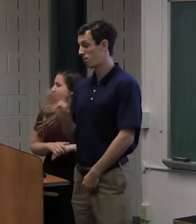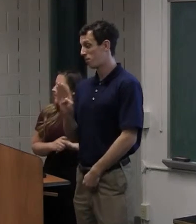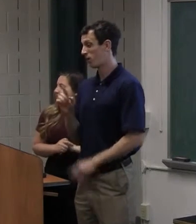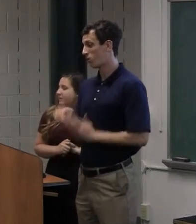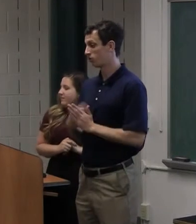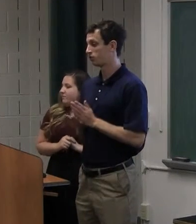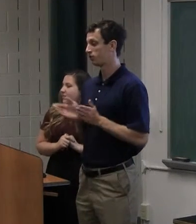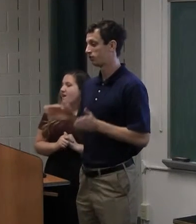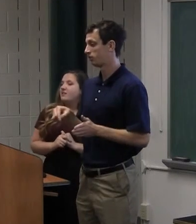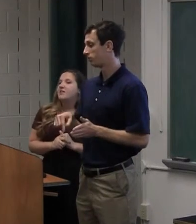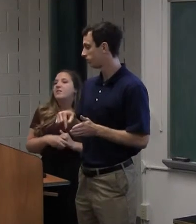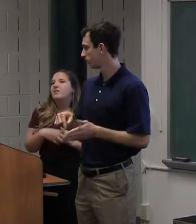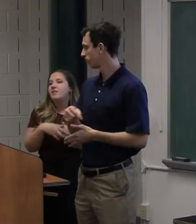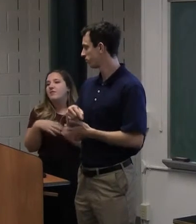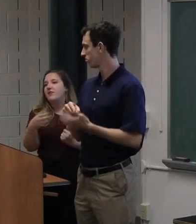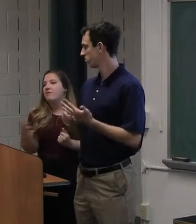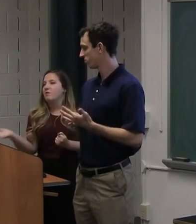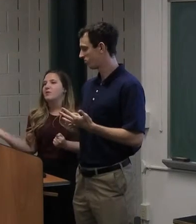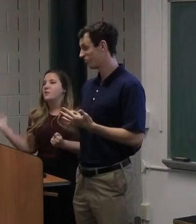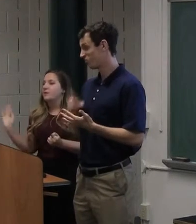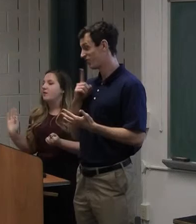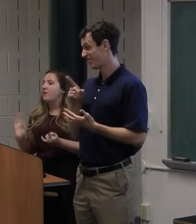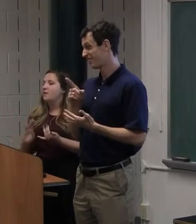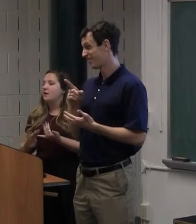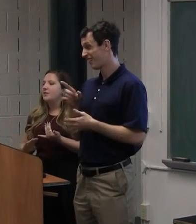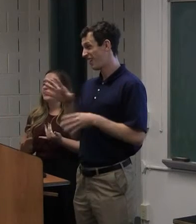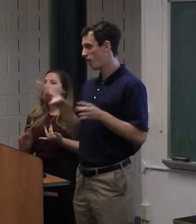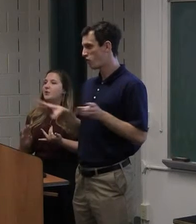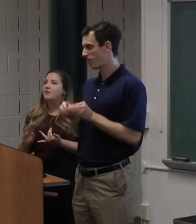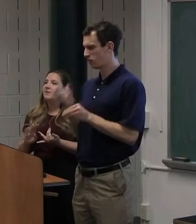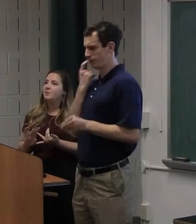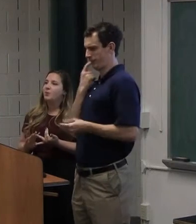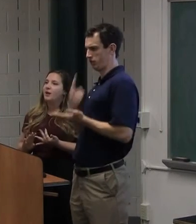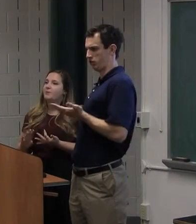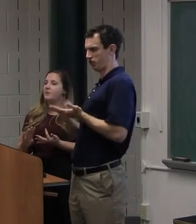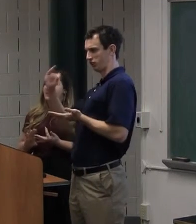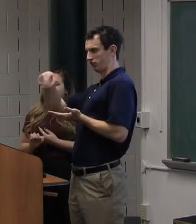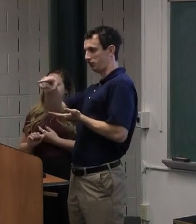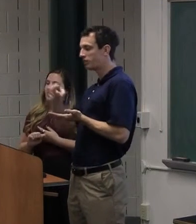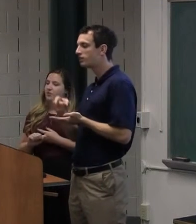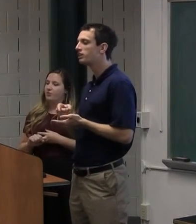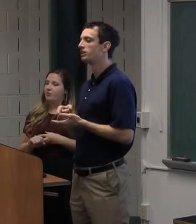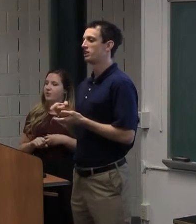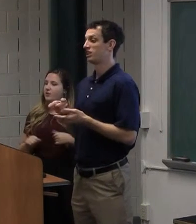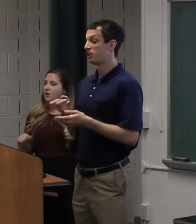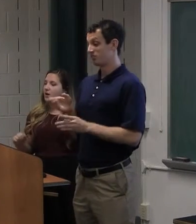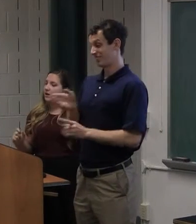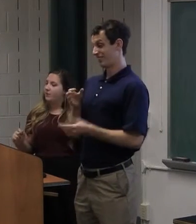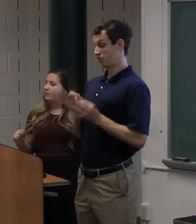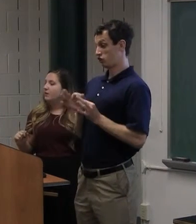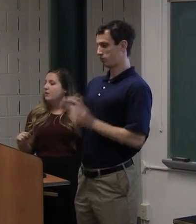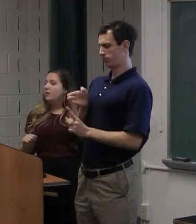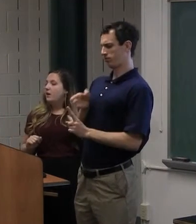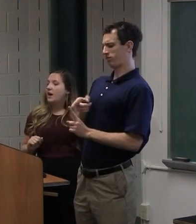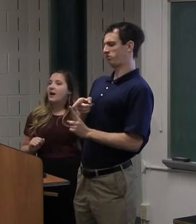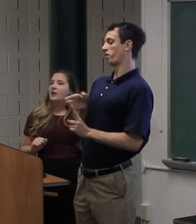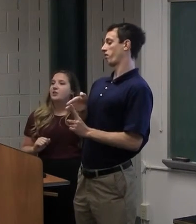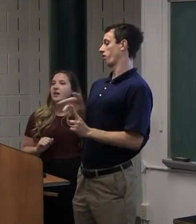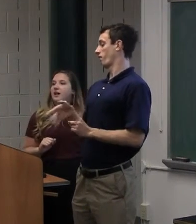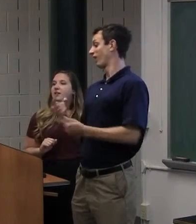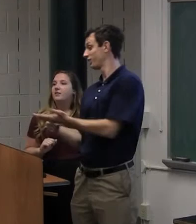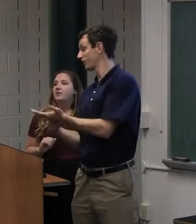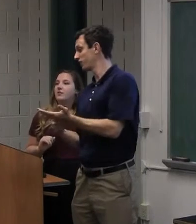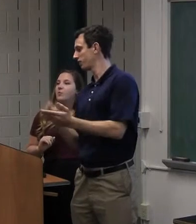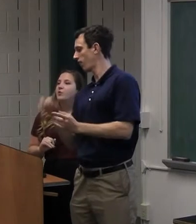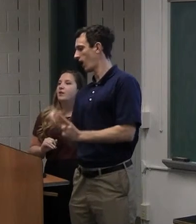The hours. The hours includes everything everyone's been talking about: debriefs, preps, videos. I